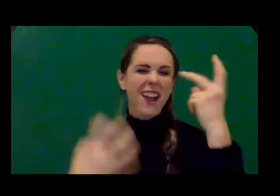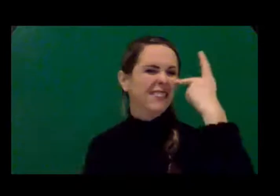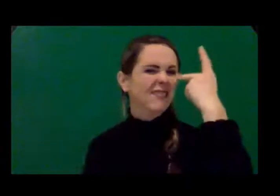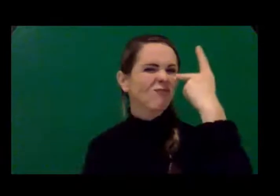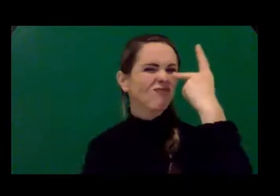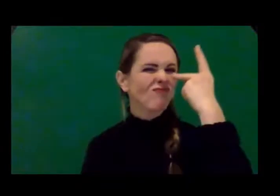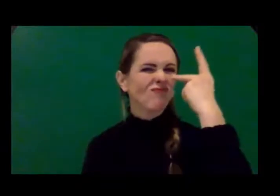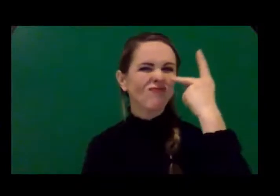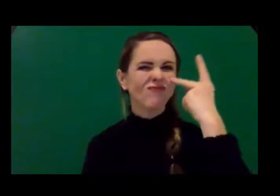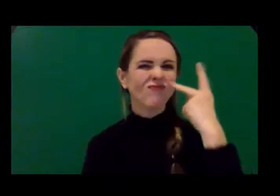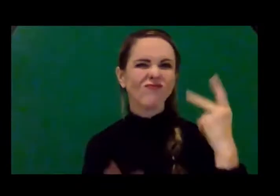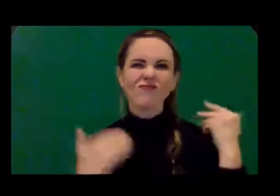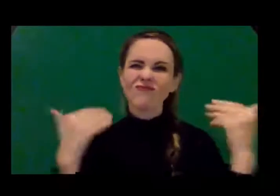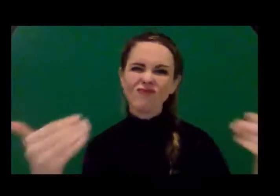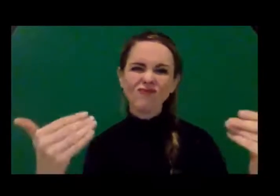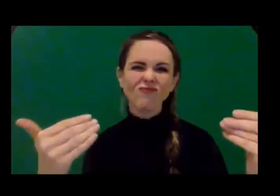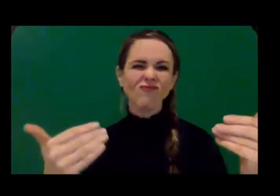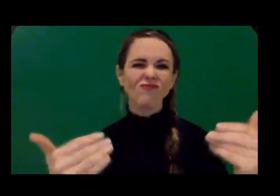happens.